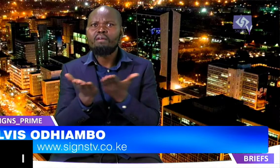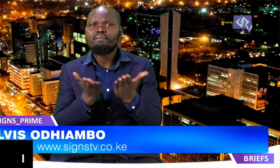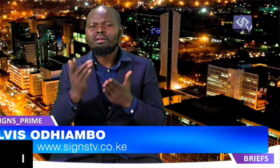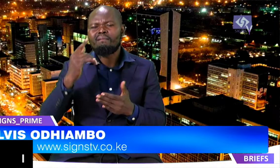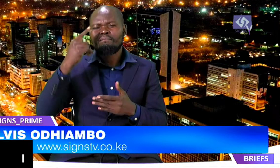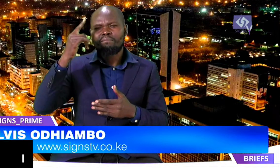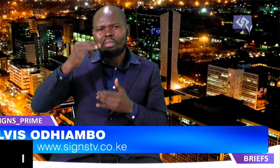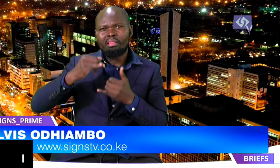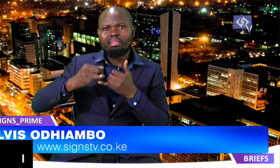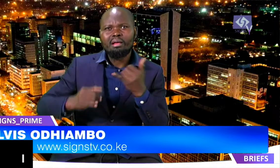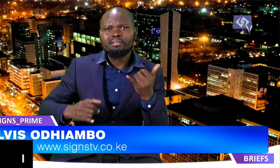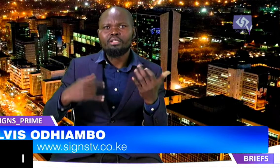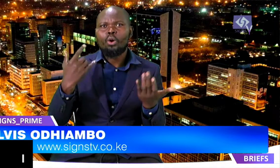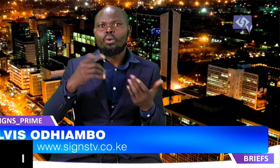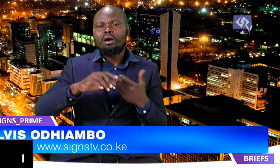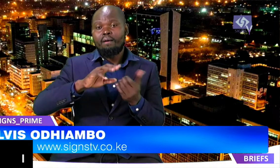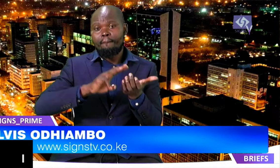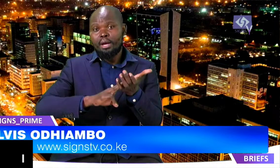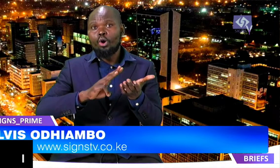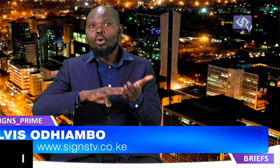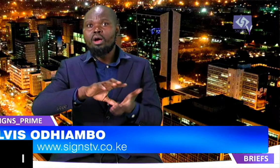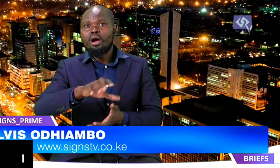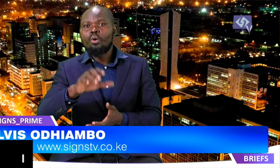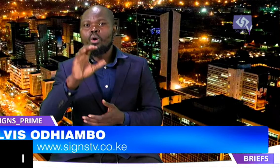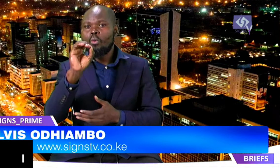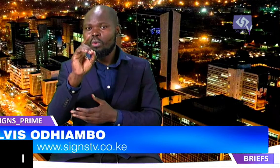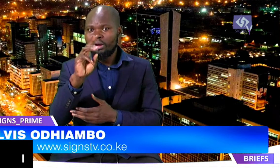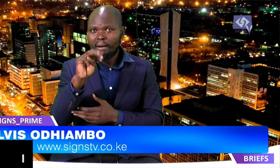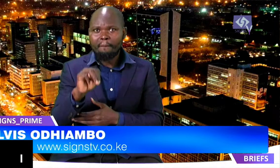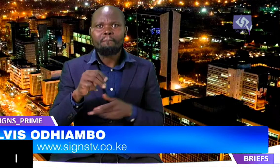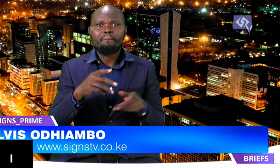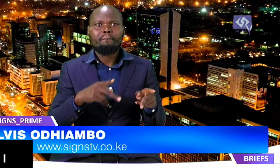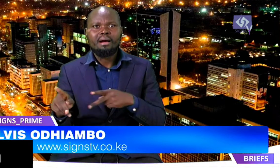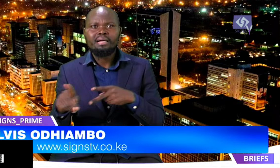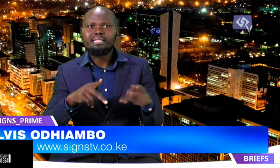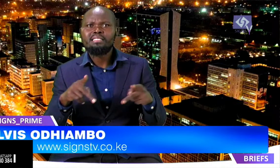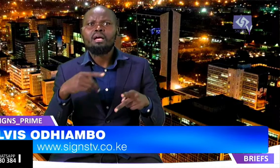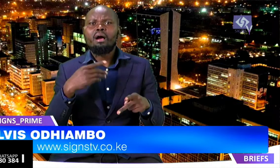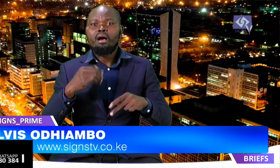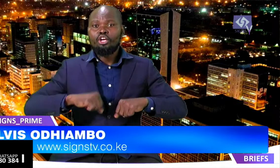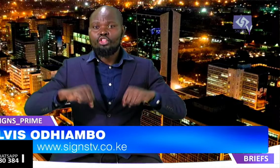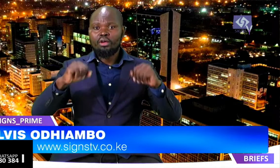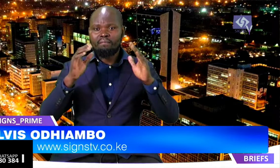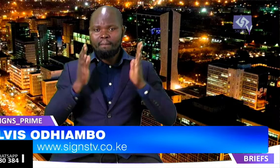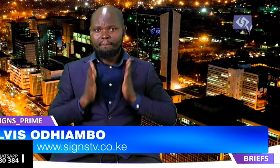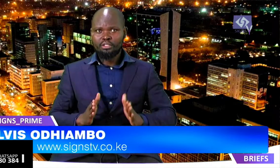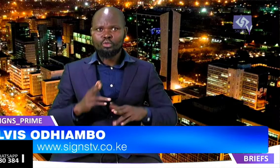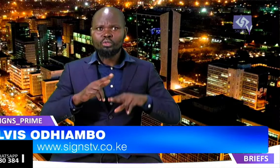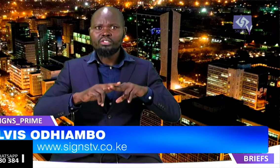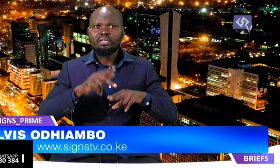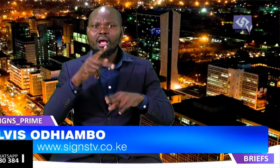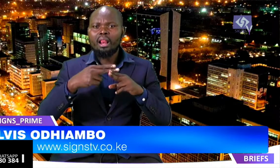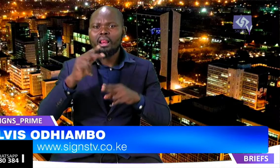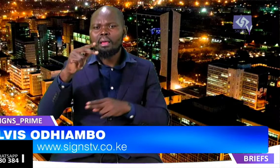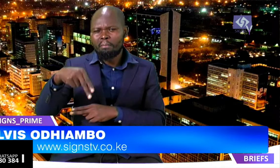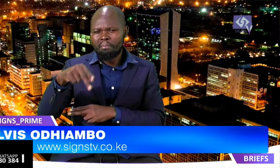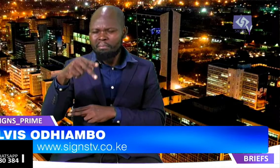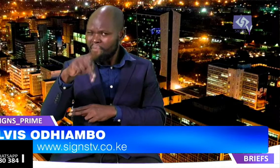at the late Migori County ODM party chairperson, Philip Makabongo, the Azimio Brigade rallied behind